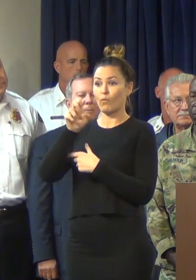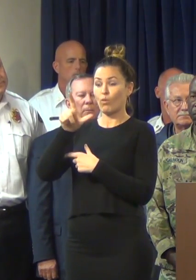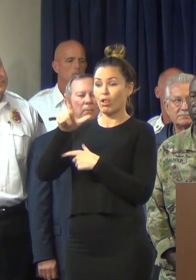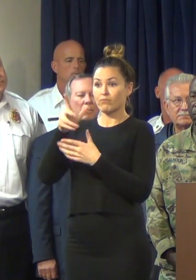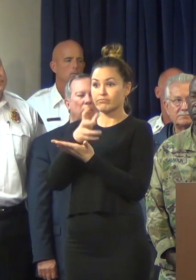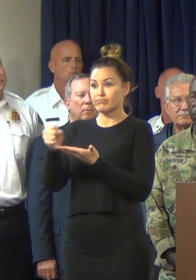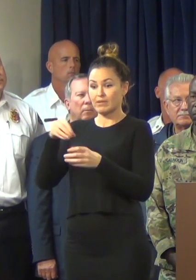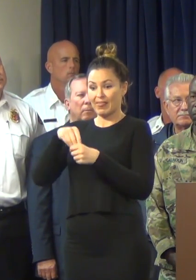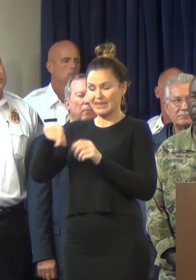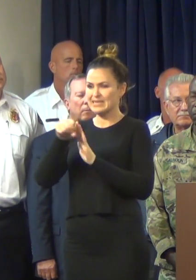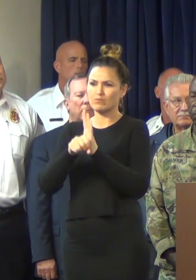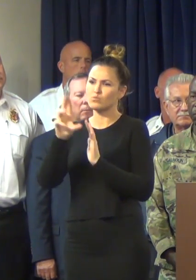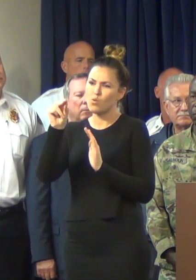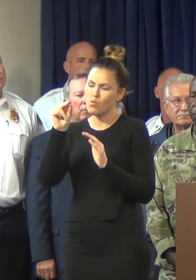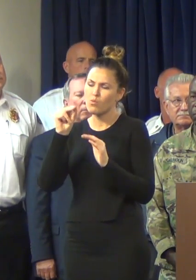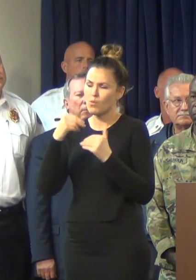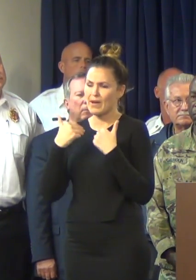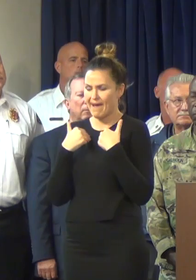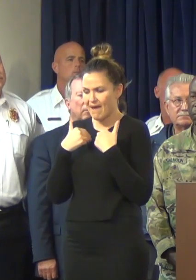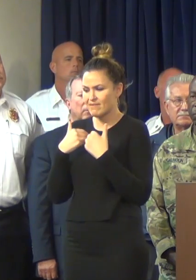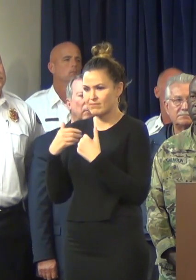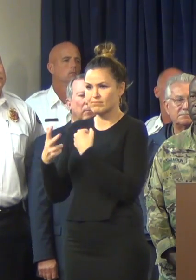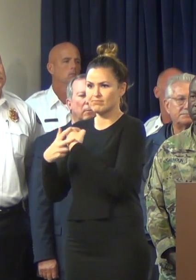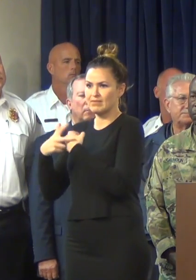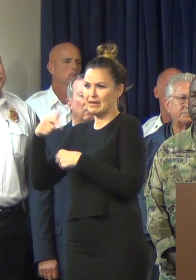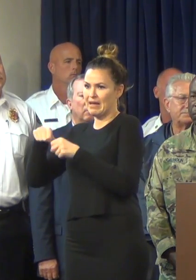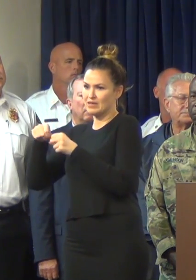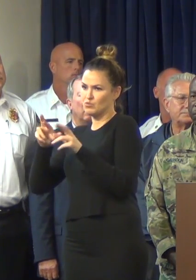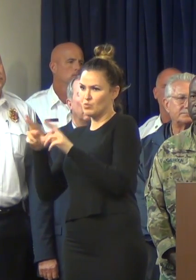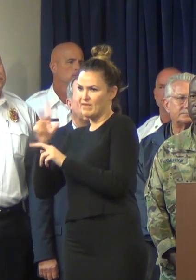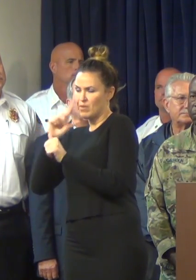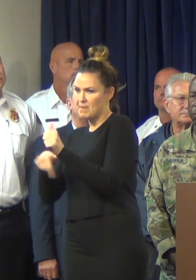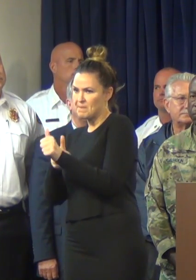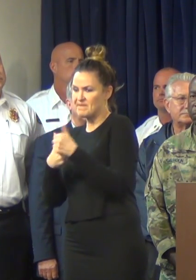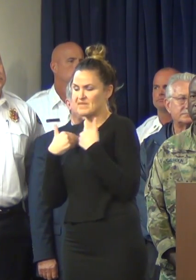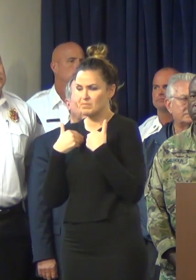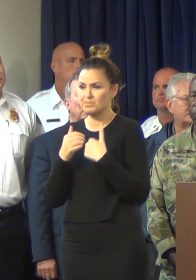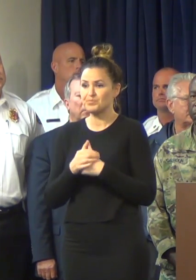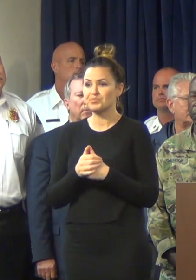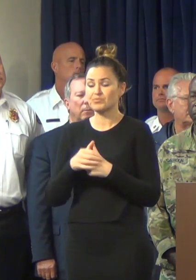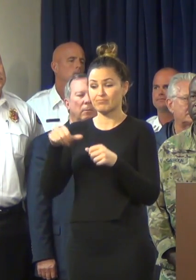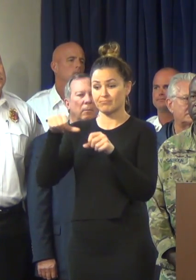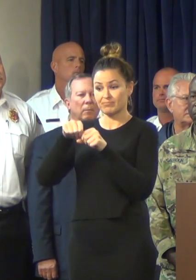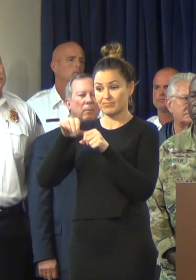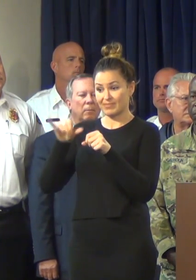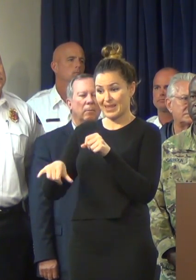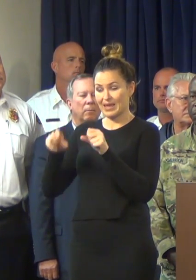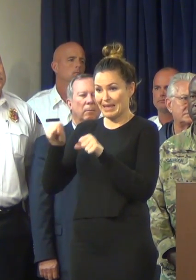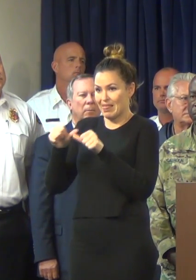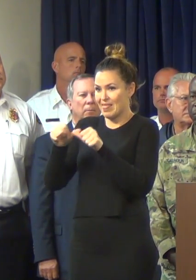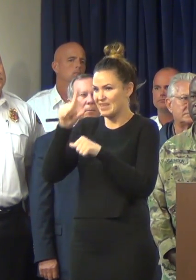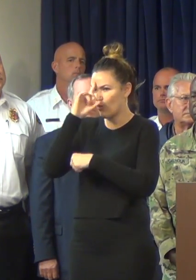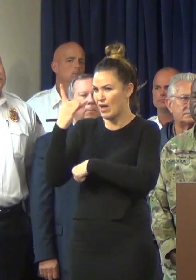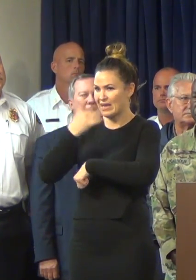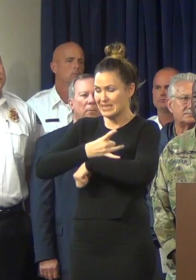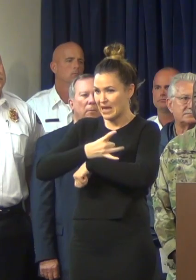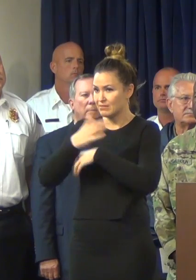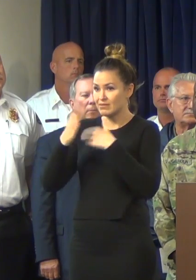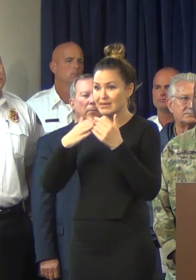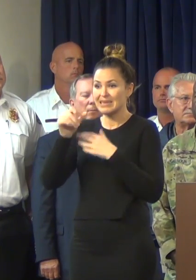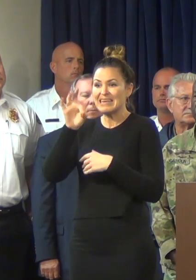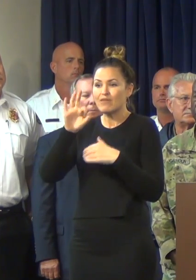state. And we have reserves on standby. The current fuel supply in the state will last for 8 days, even if all